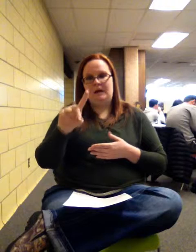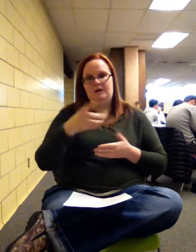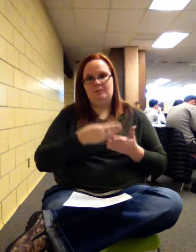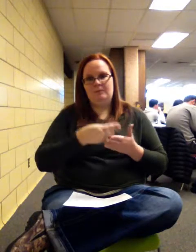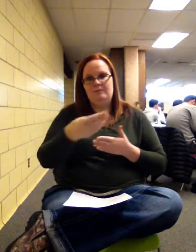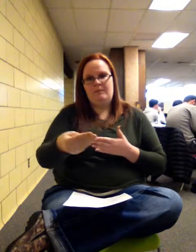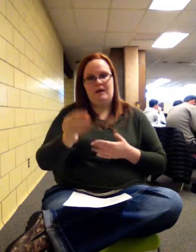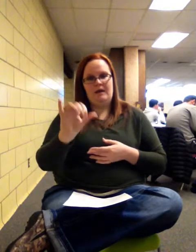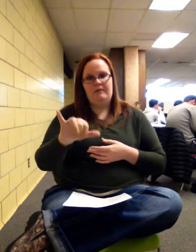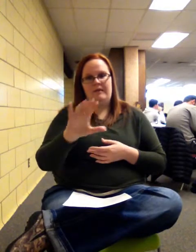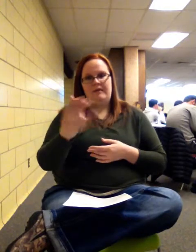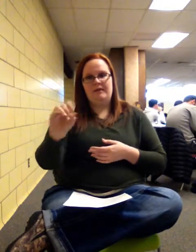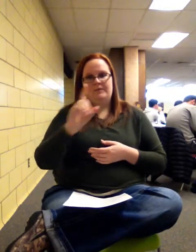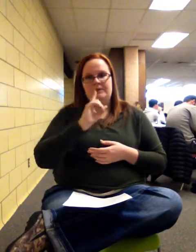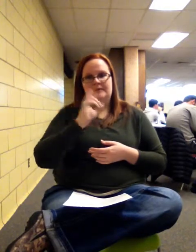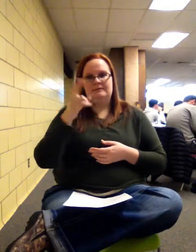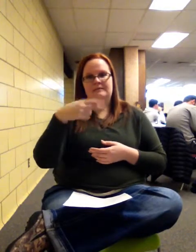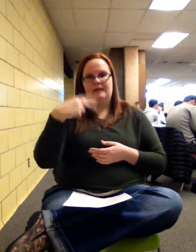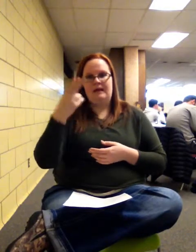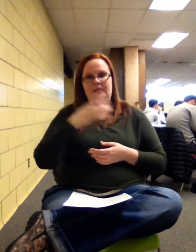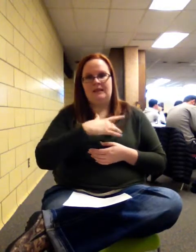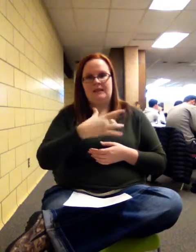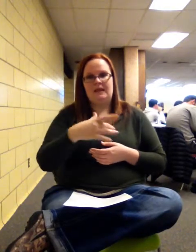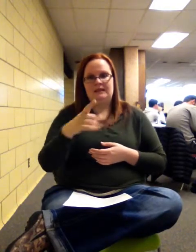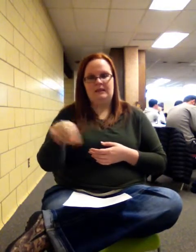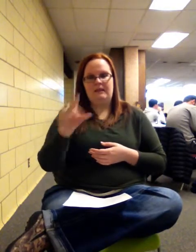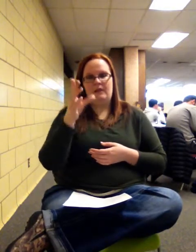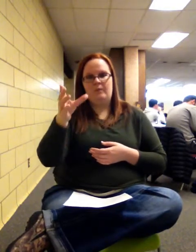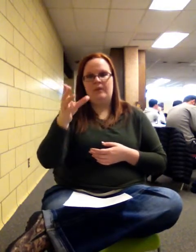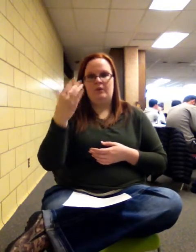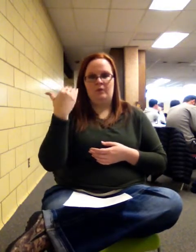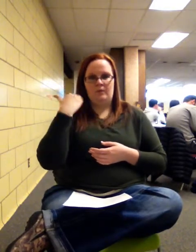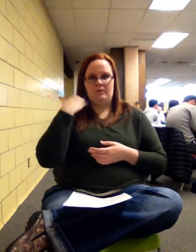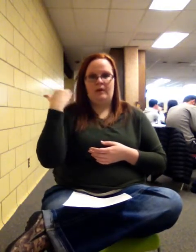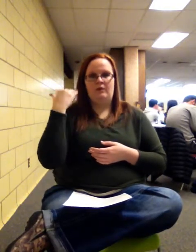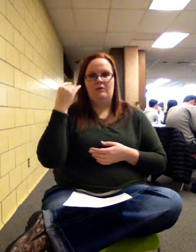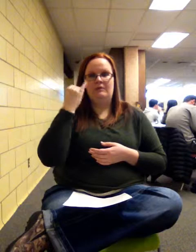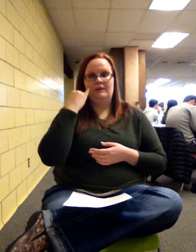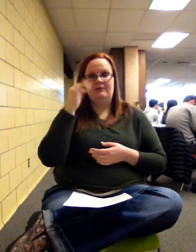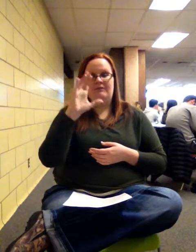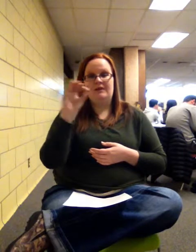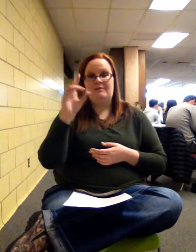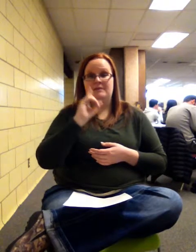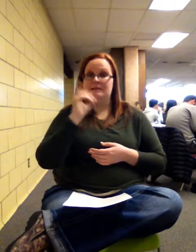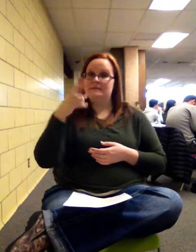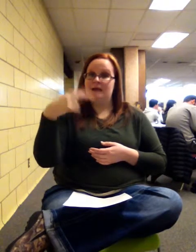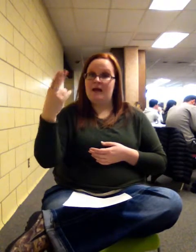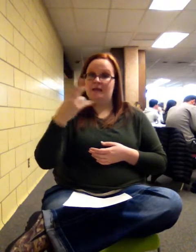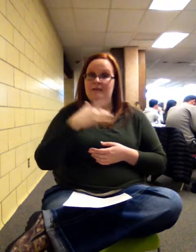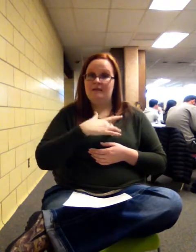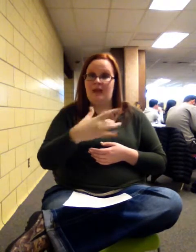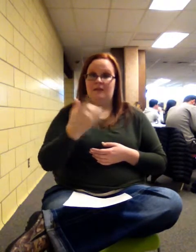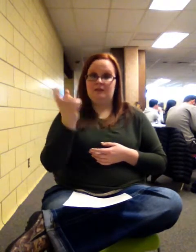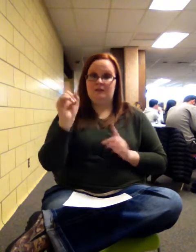very highly likely that they're going to go bankrupt. If the company is very highly likely of going bankrupt, then the return of and